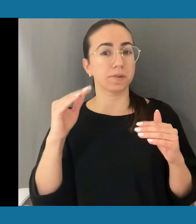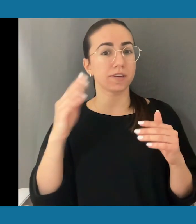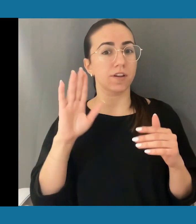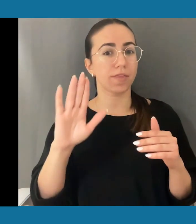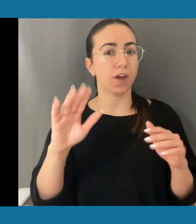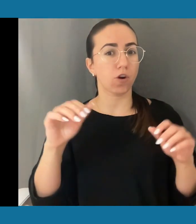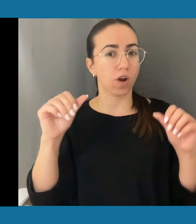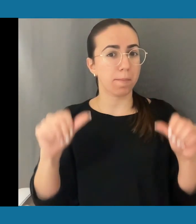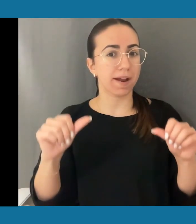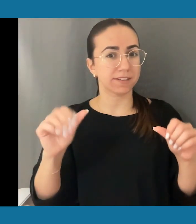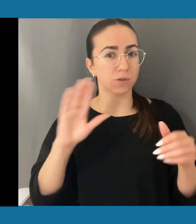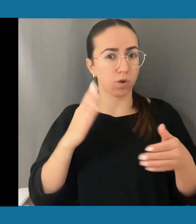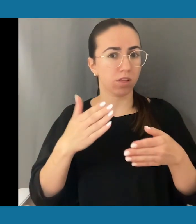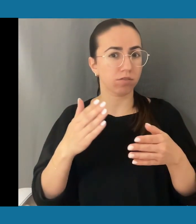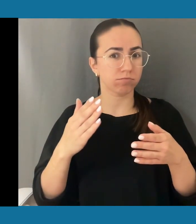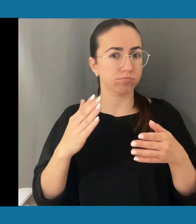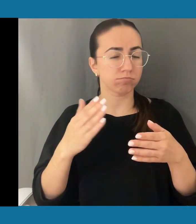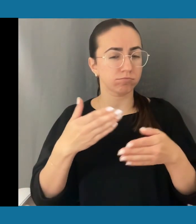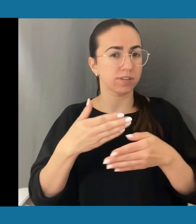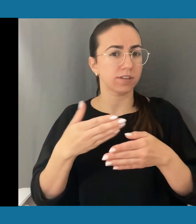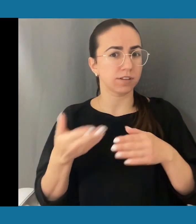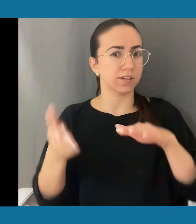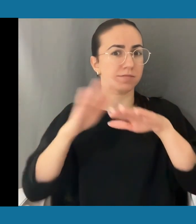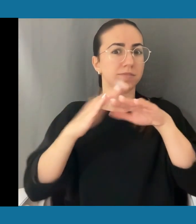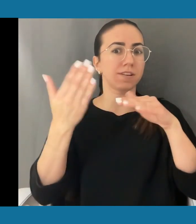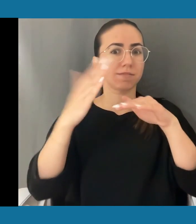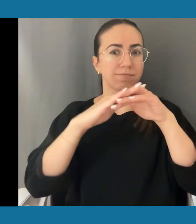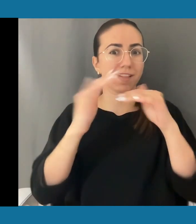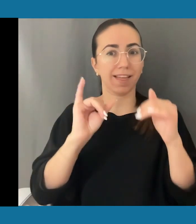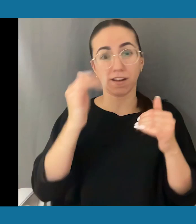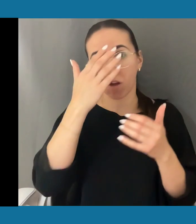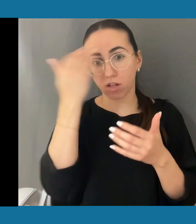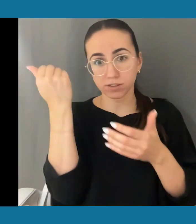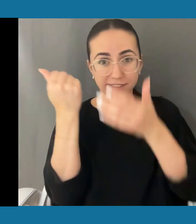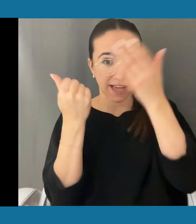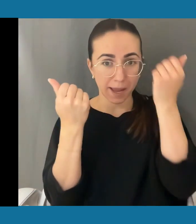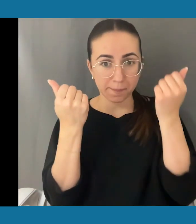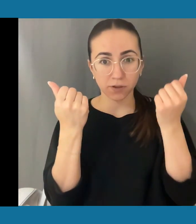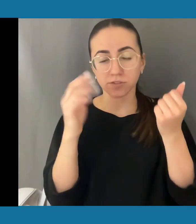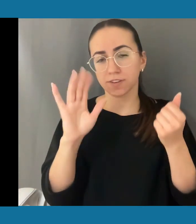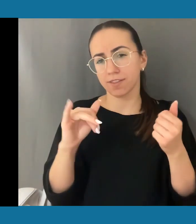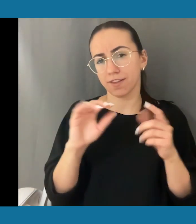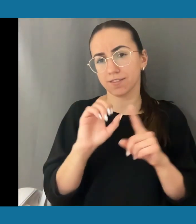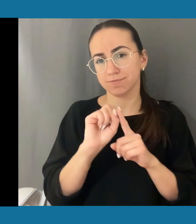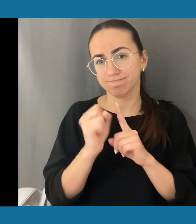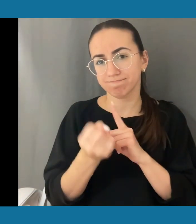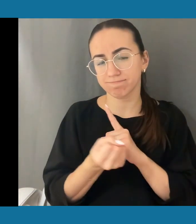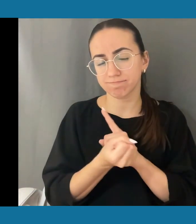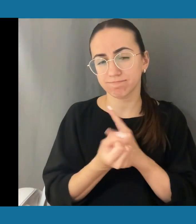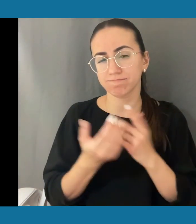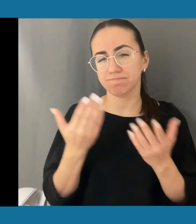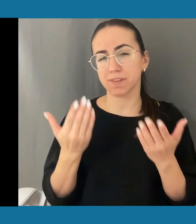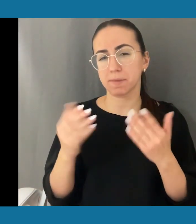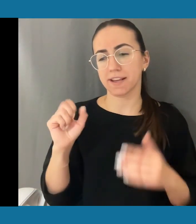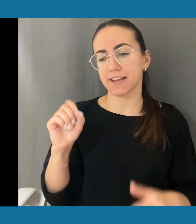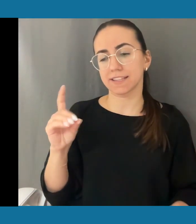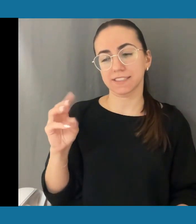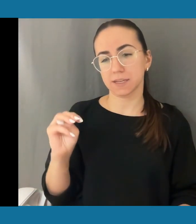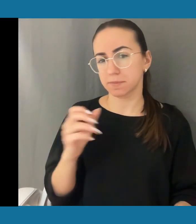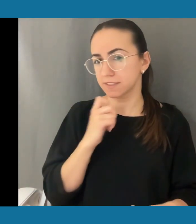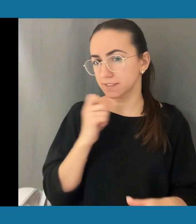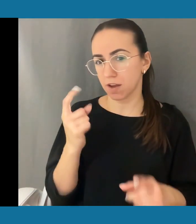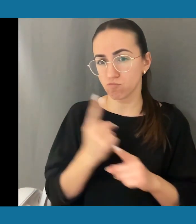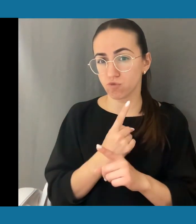gave the example of like Alzheimer's, that in those situations, maybe SDM would not be appropriate. But if they're not having